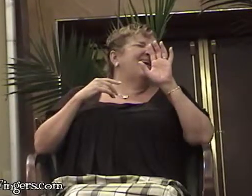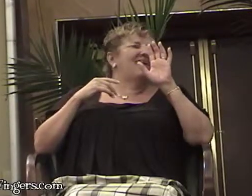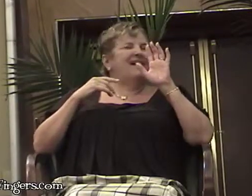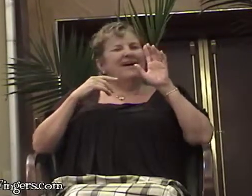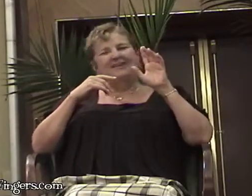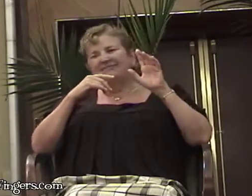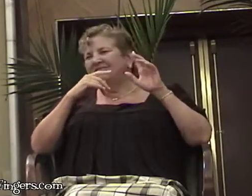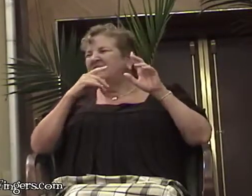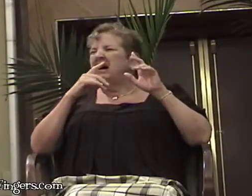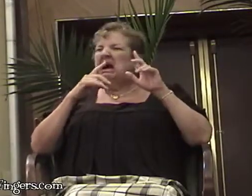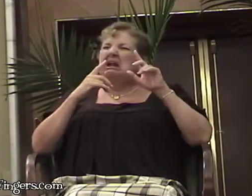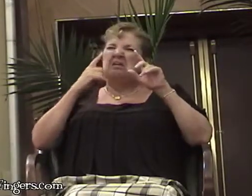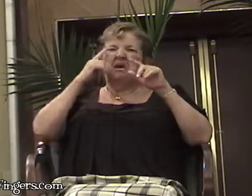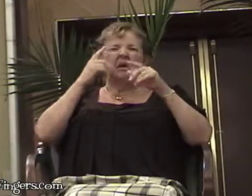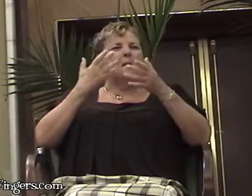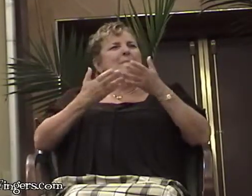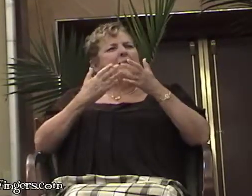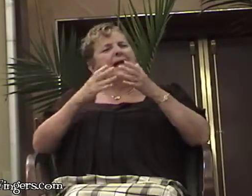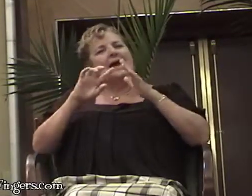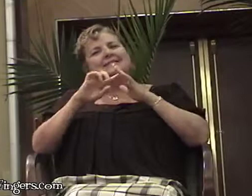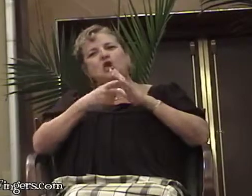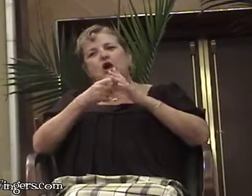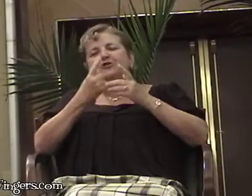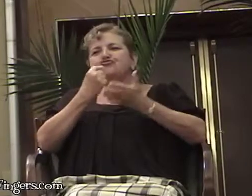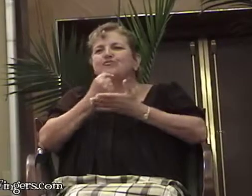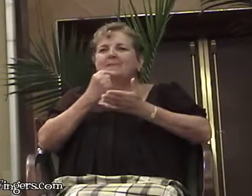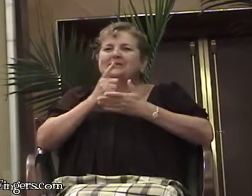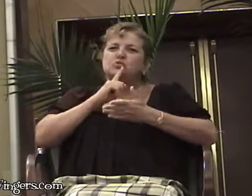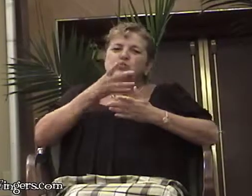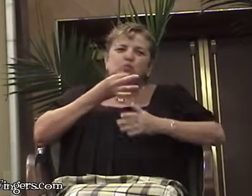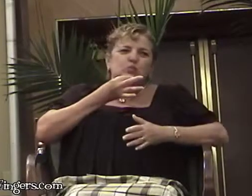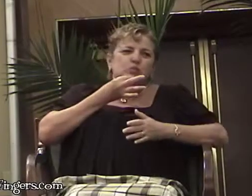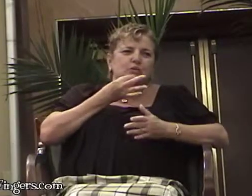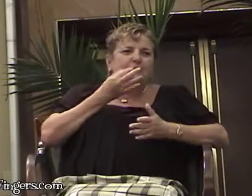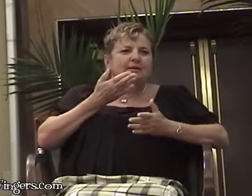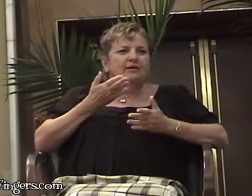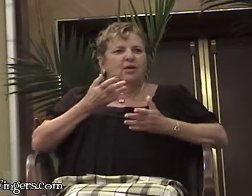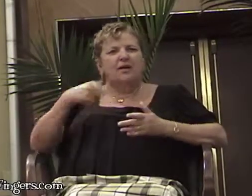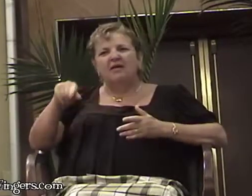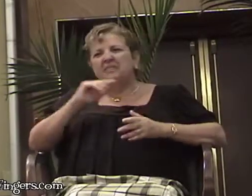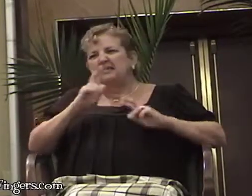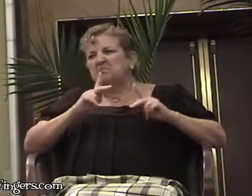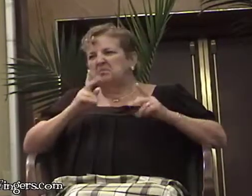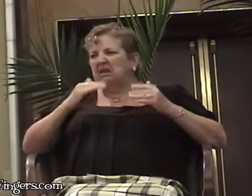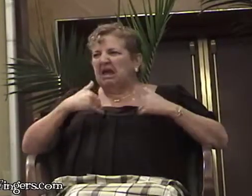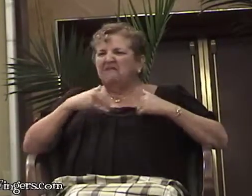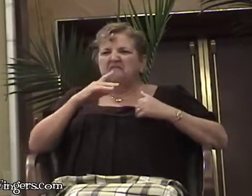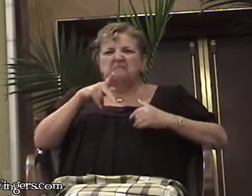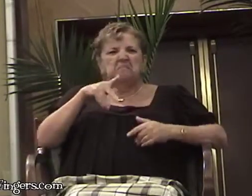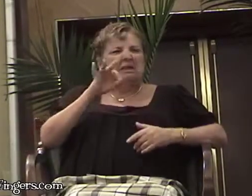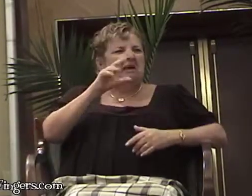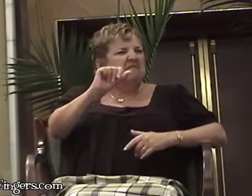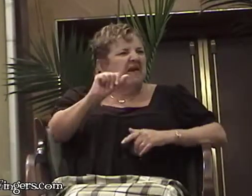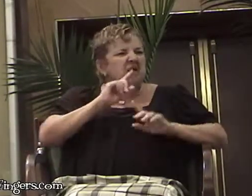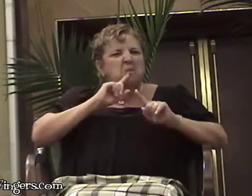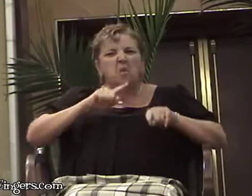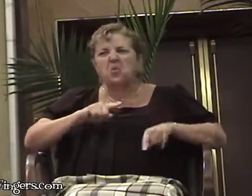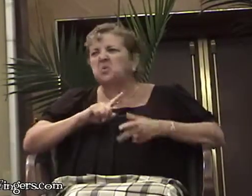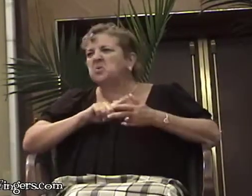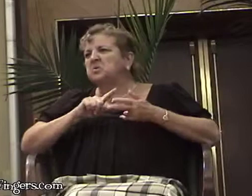I'm looking at these guys had wives who hated them, kids they couldn't see, PFA orders, things like that. I didn't have that problem. Probably due to the